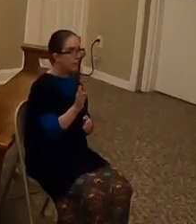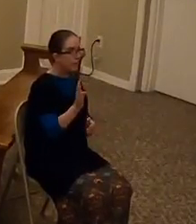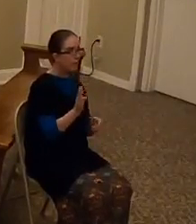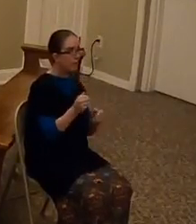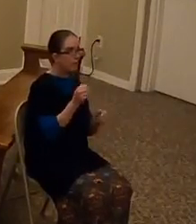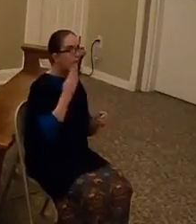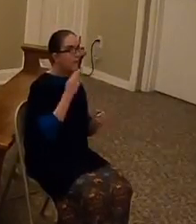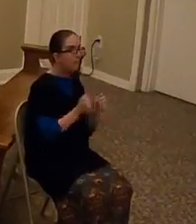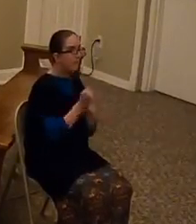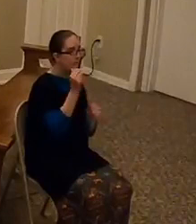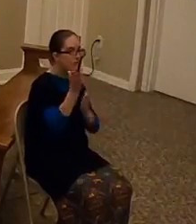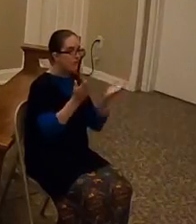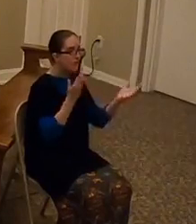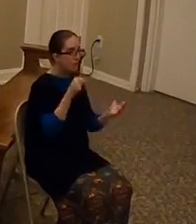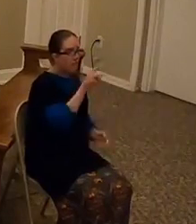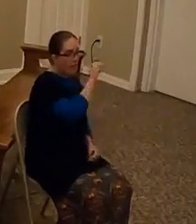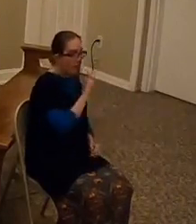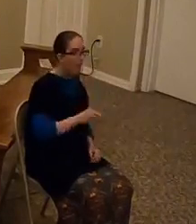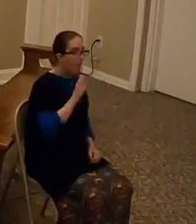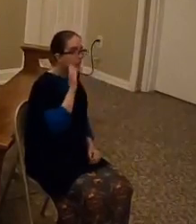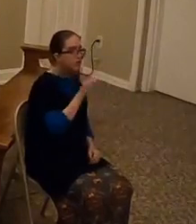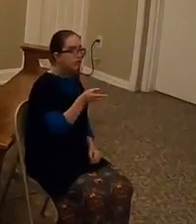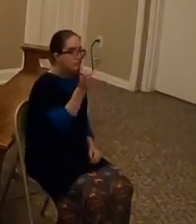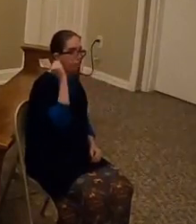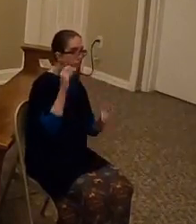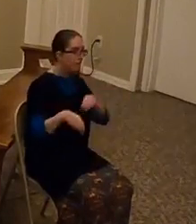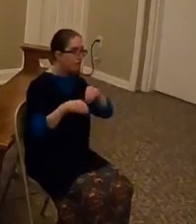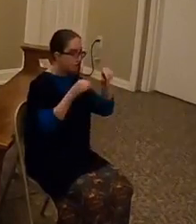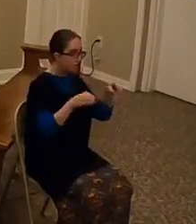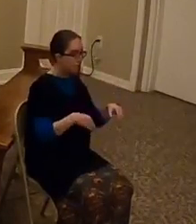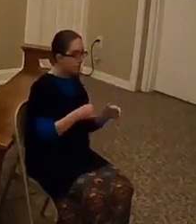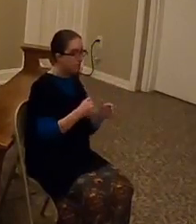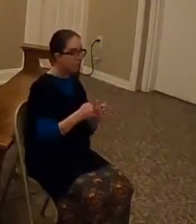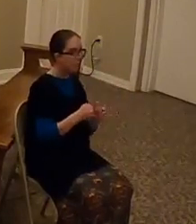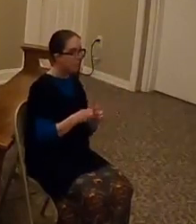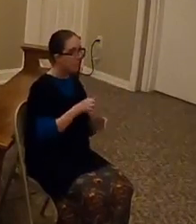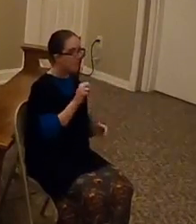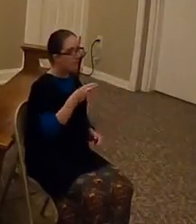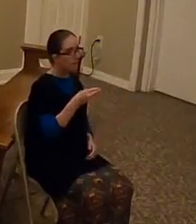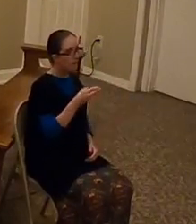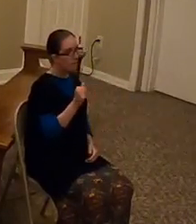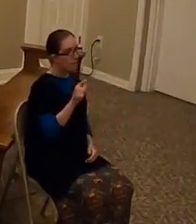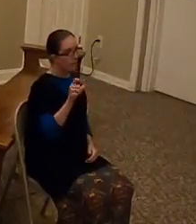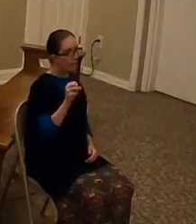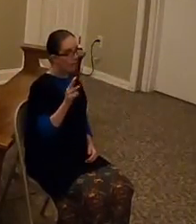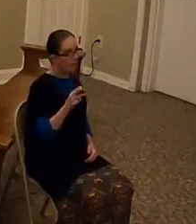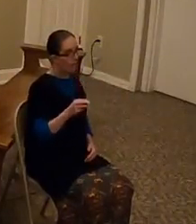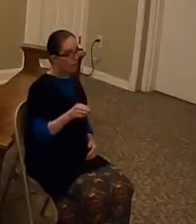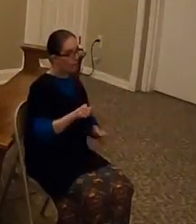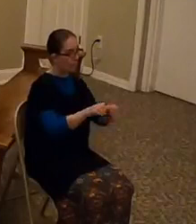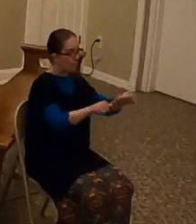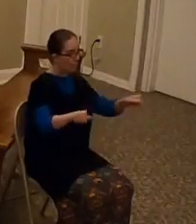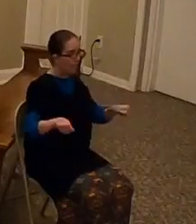Master. But she was doing it on a shallow level.